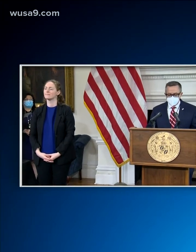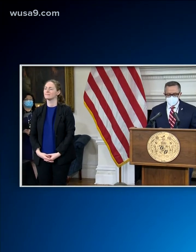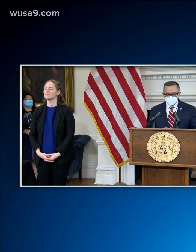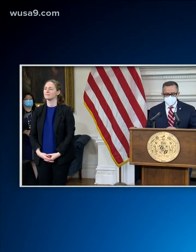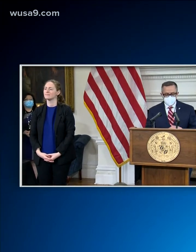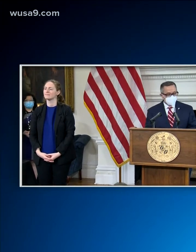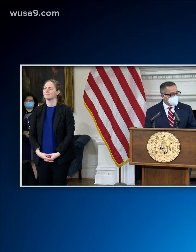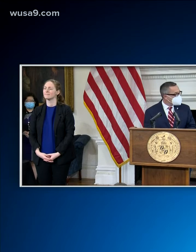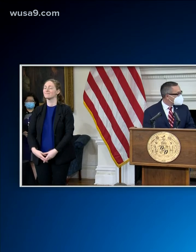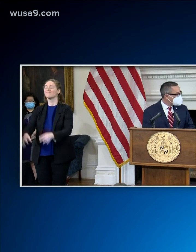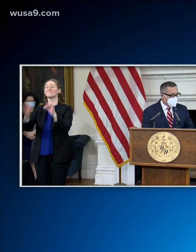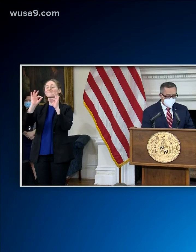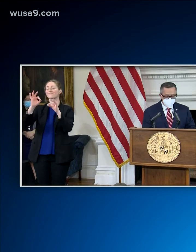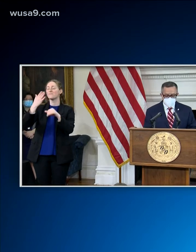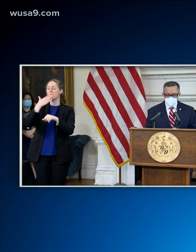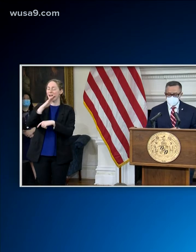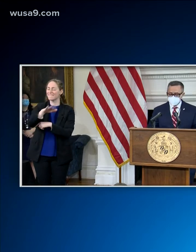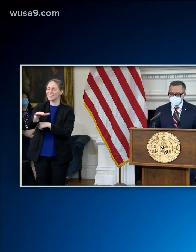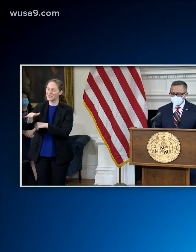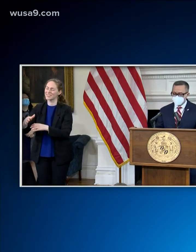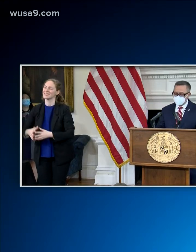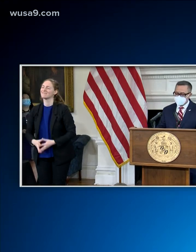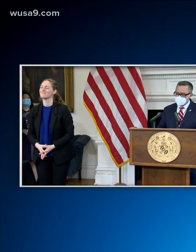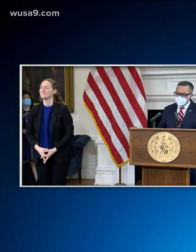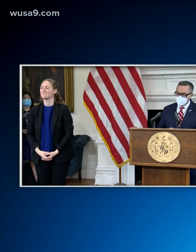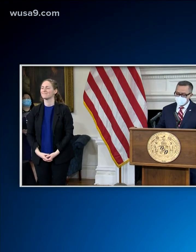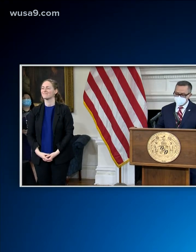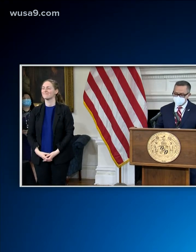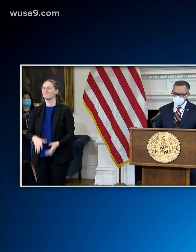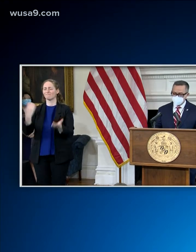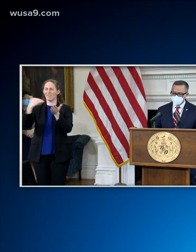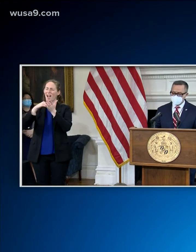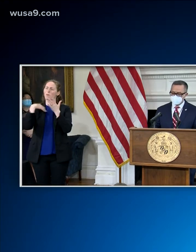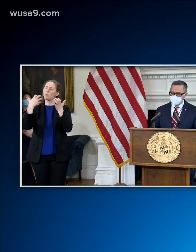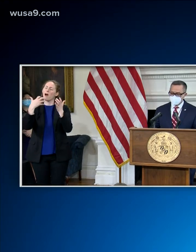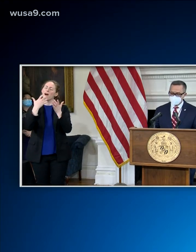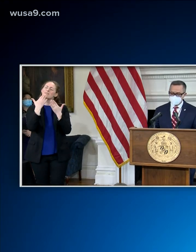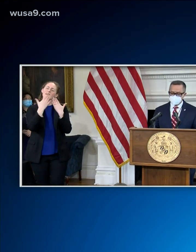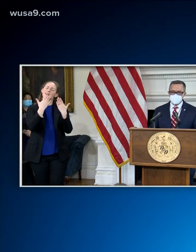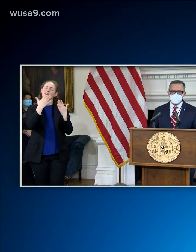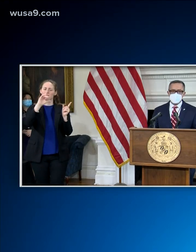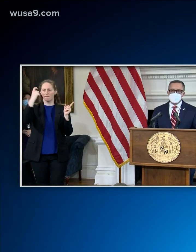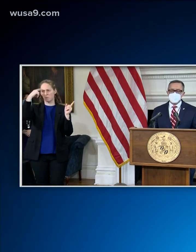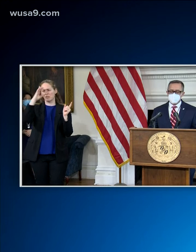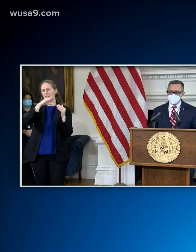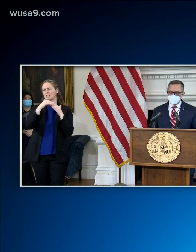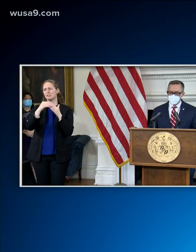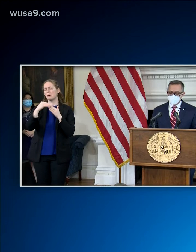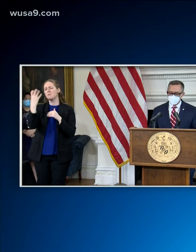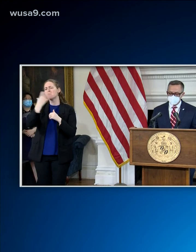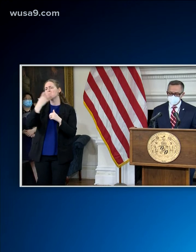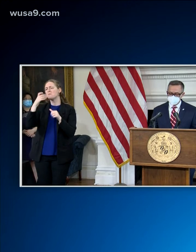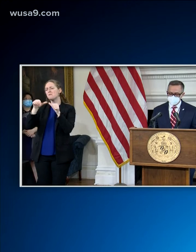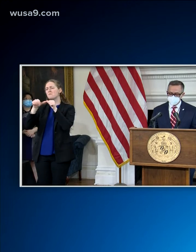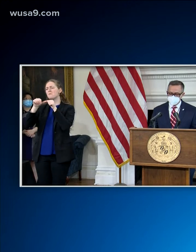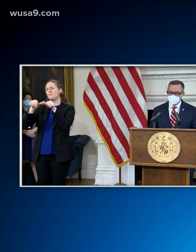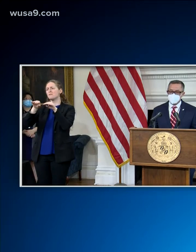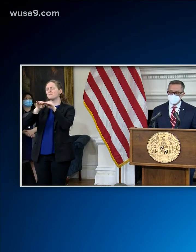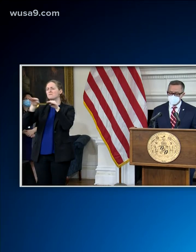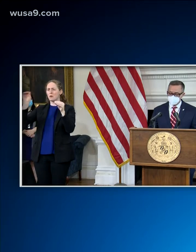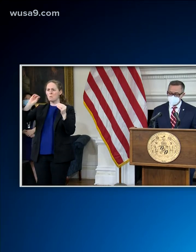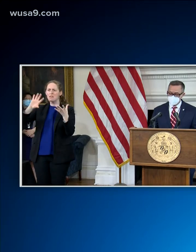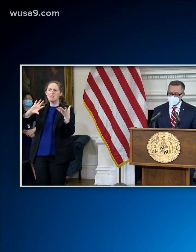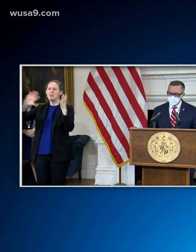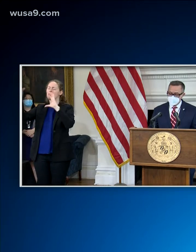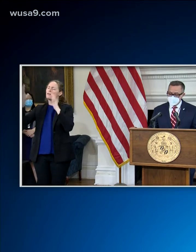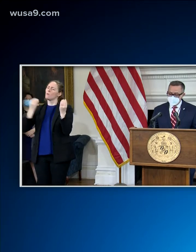Good afternoon. Governor Hogan, thank you for your continued leadership and steady hand throughout this crisis. Fellow Marylanders, good